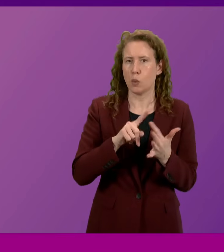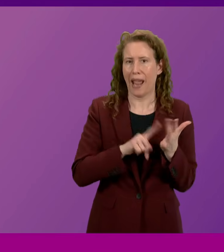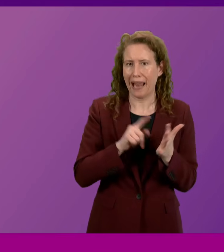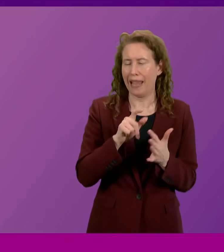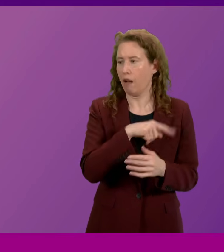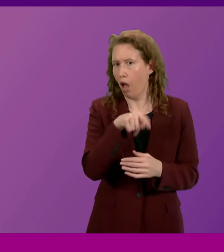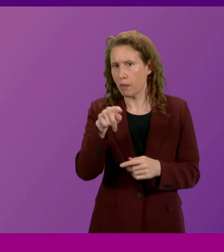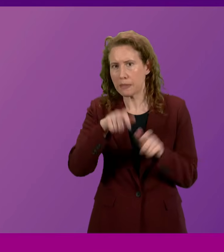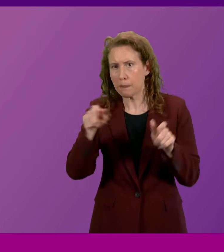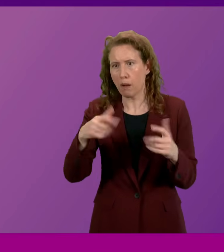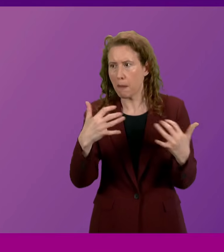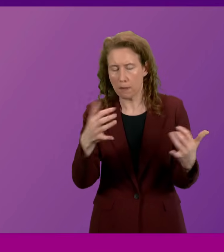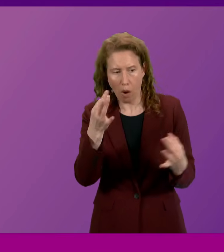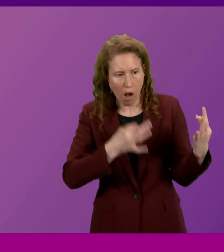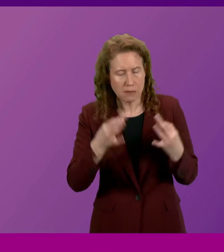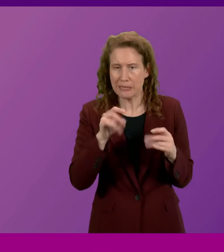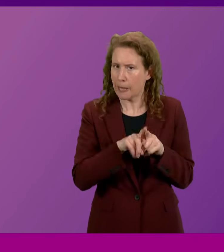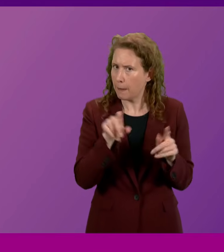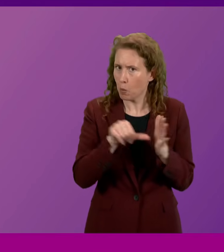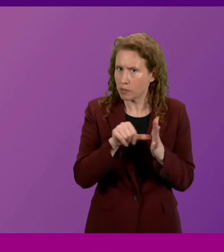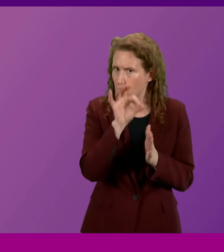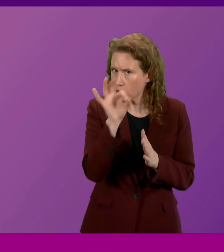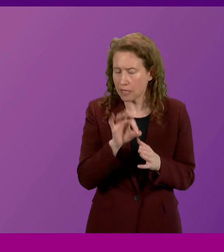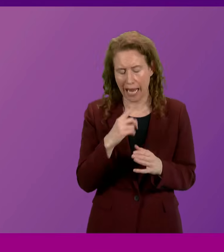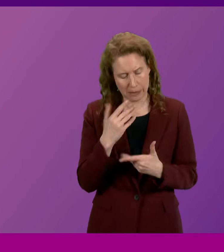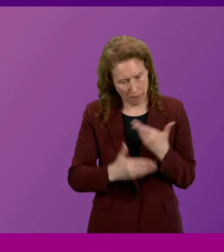to other members of the public that asked me about this issue that